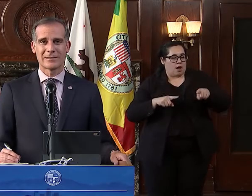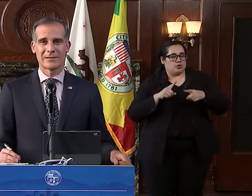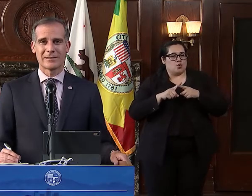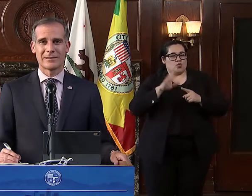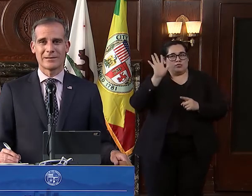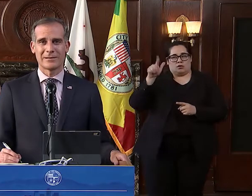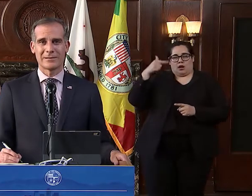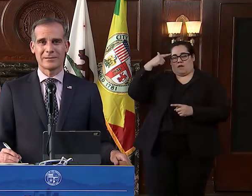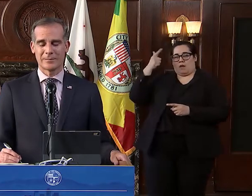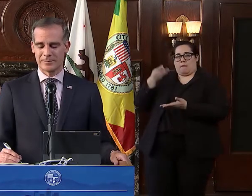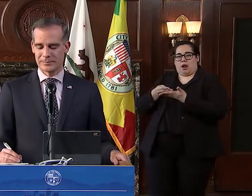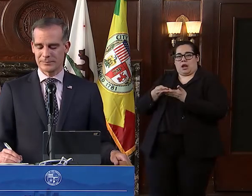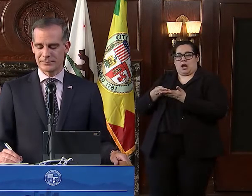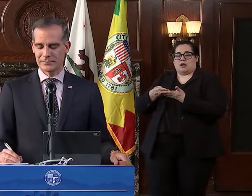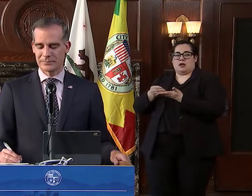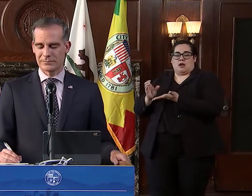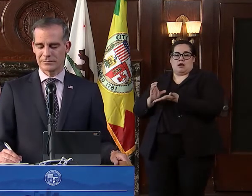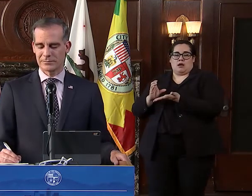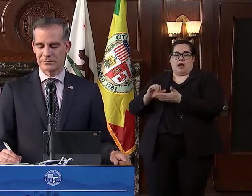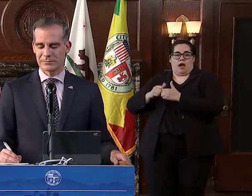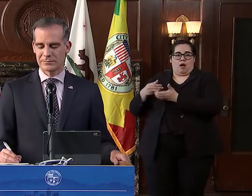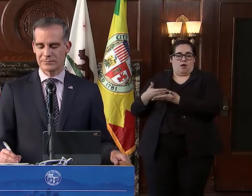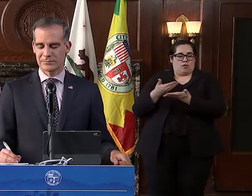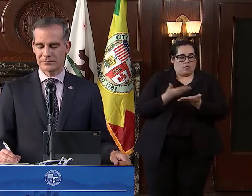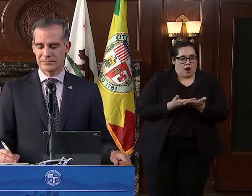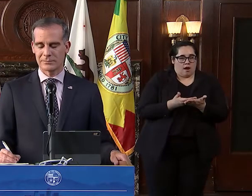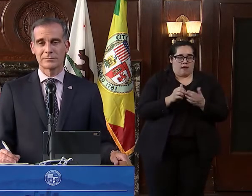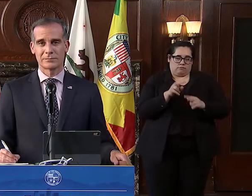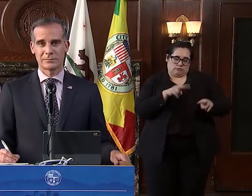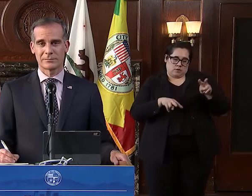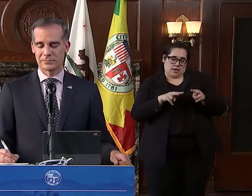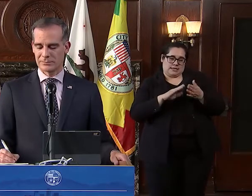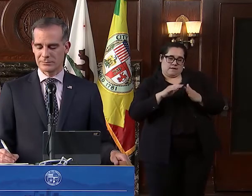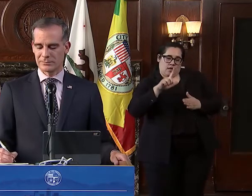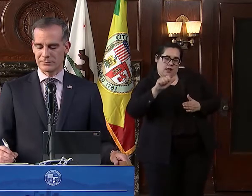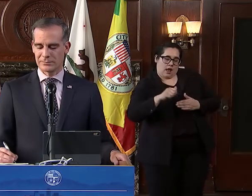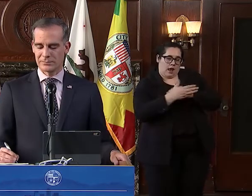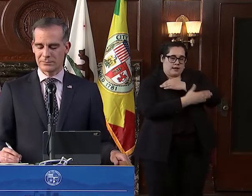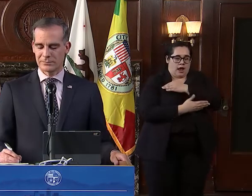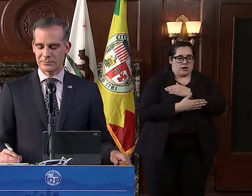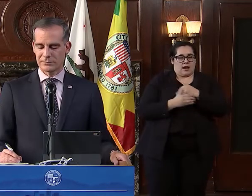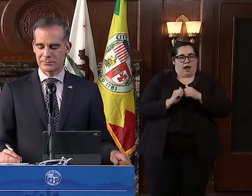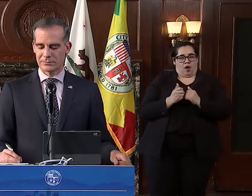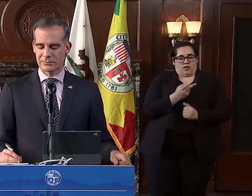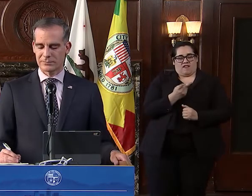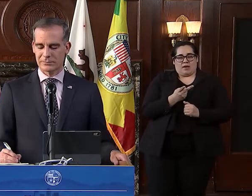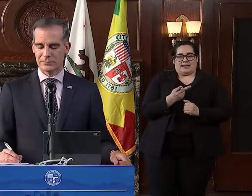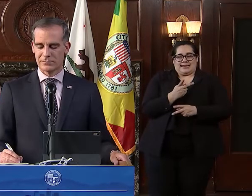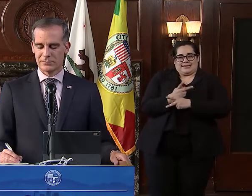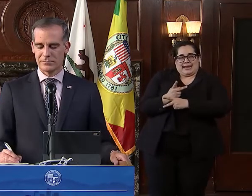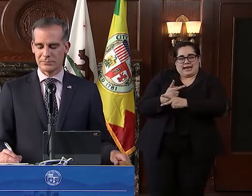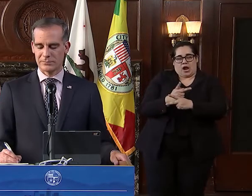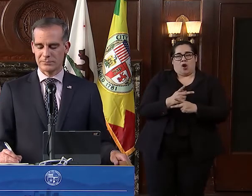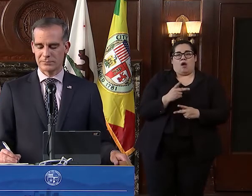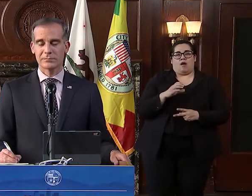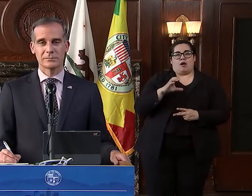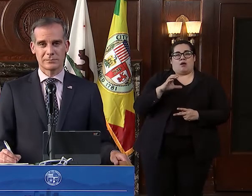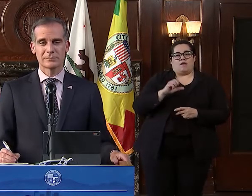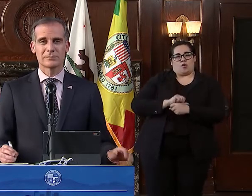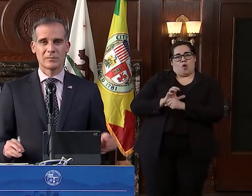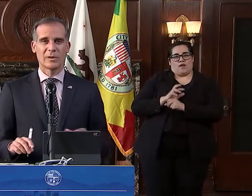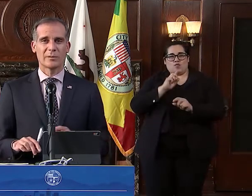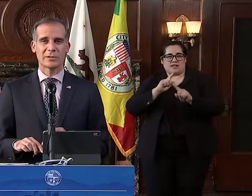federal government wanting to come in and take a look at how the city of Los Angeles and the county have been taking care of the COVID